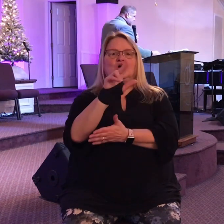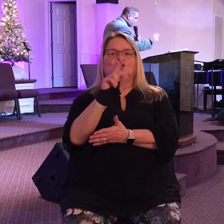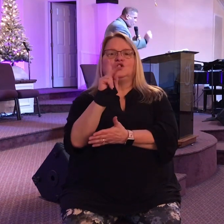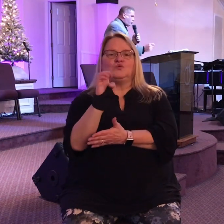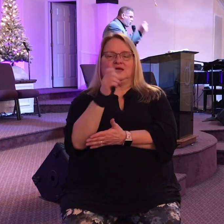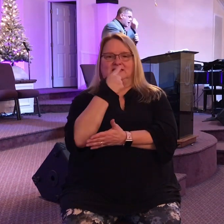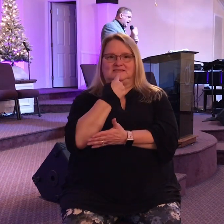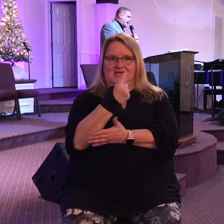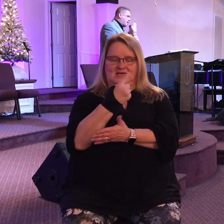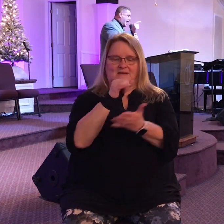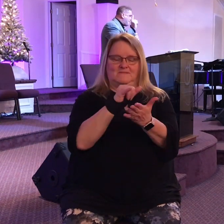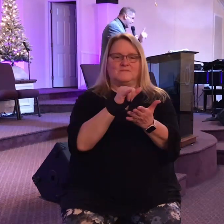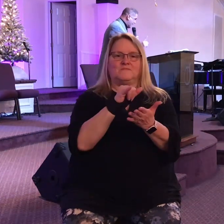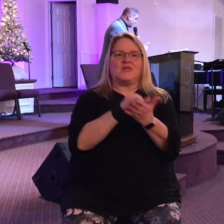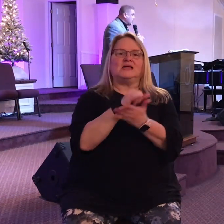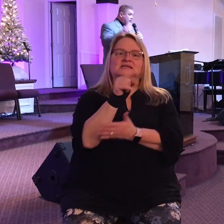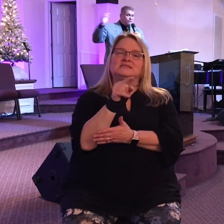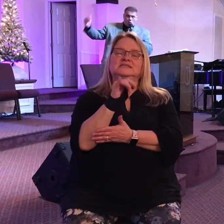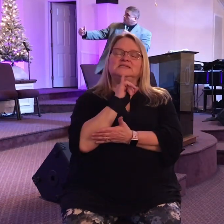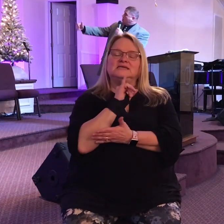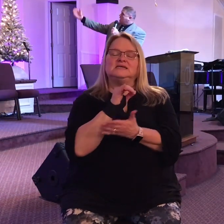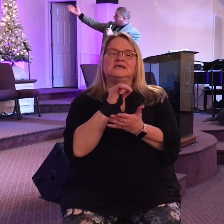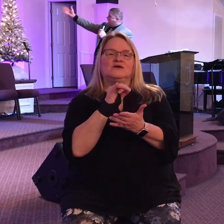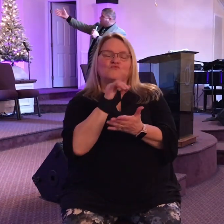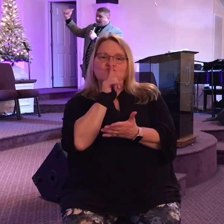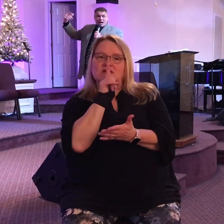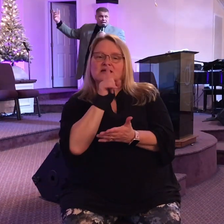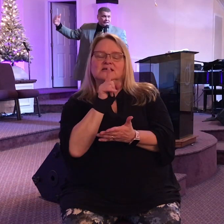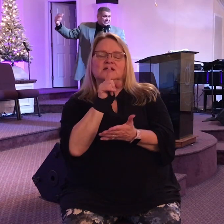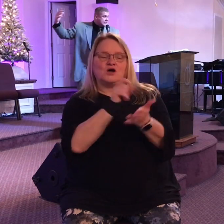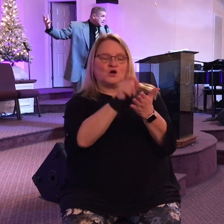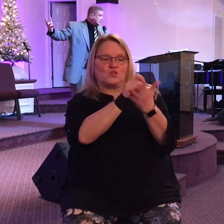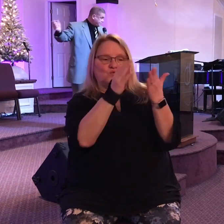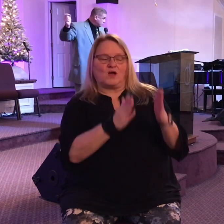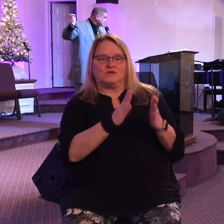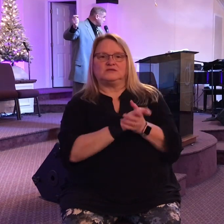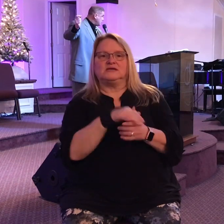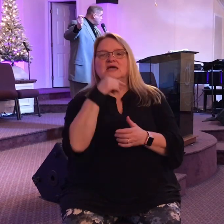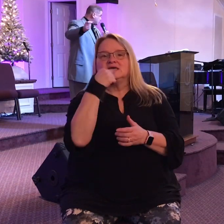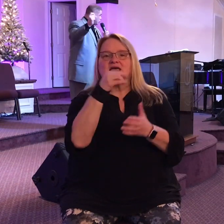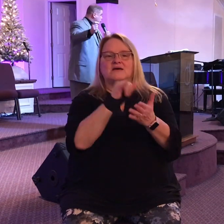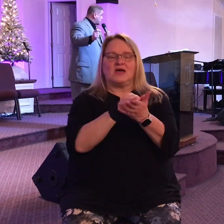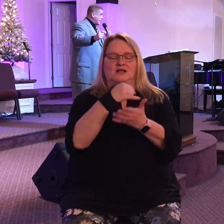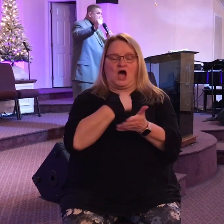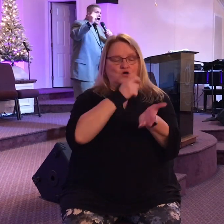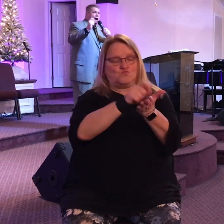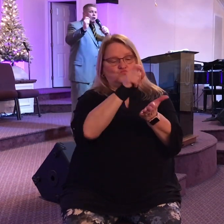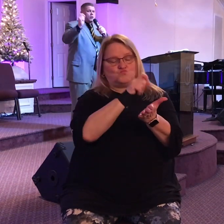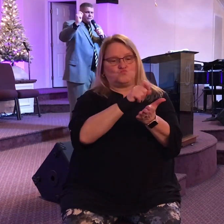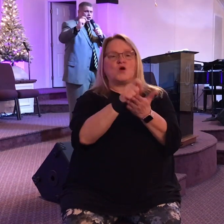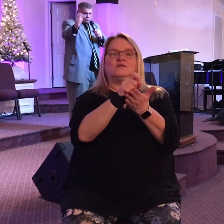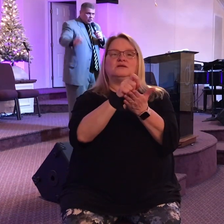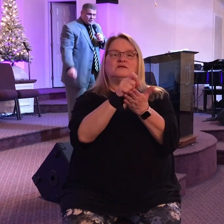writer. He says, "The former account I made." The former account I made. That's his Gospel. That's Luke saying,